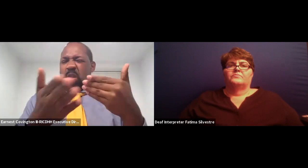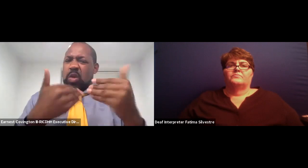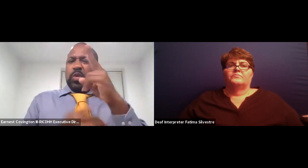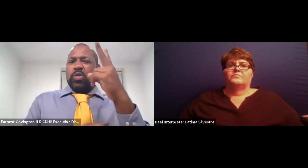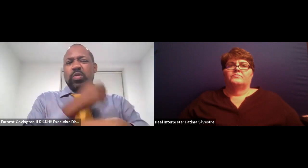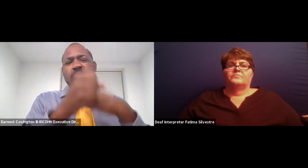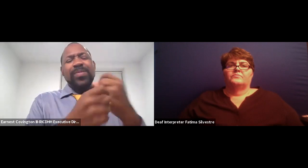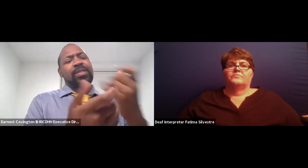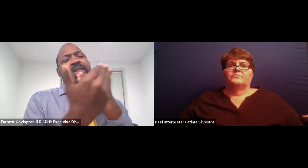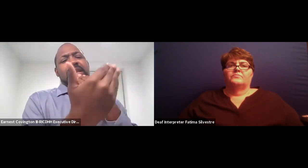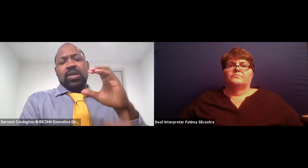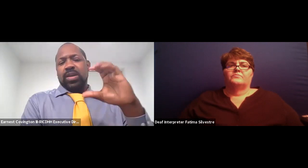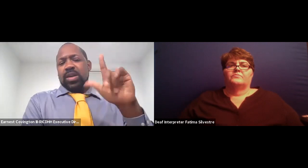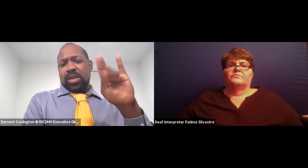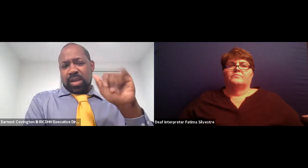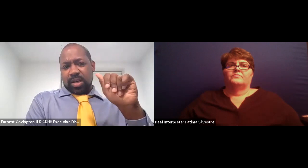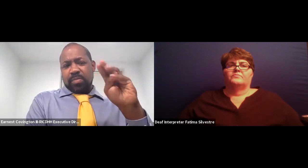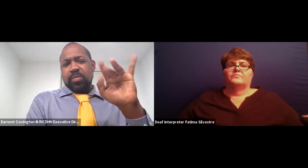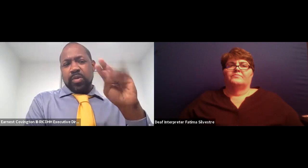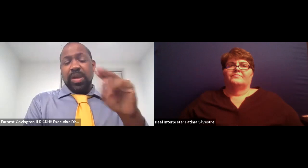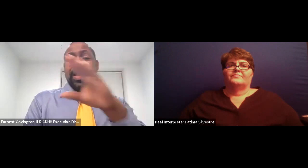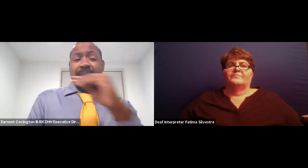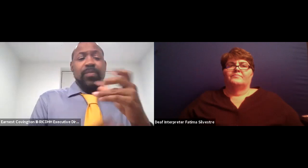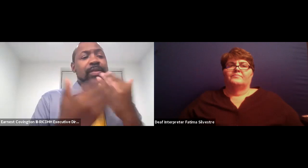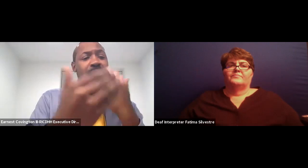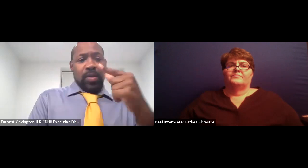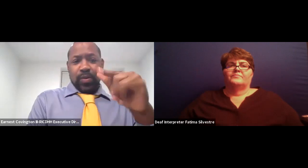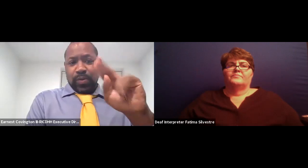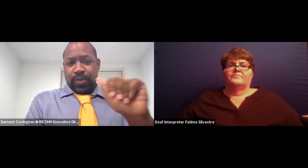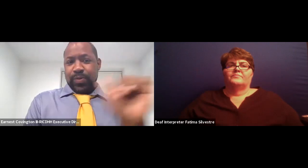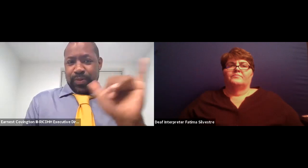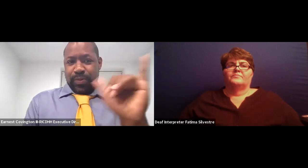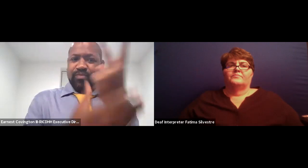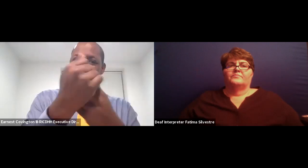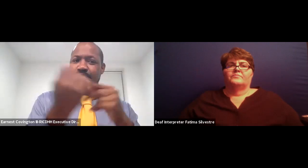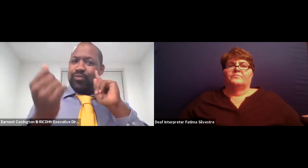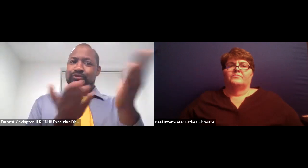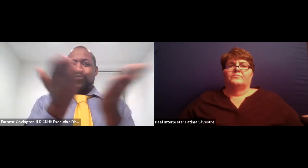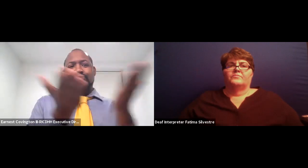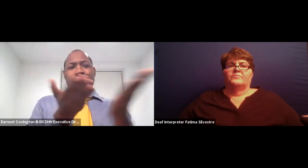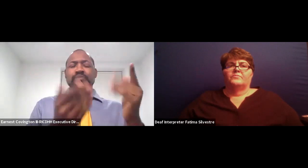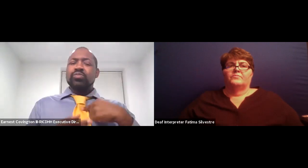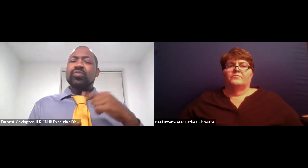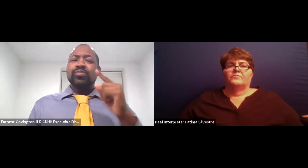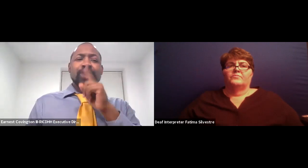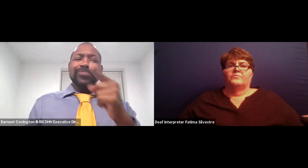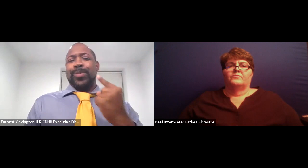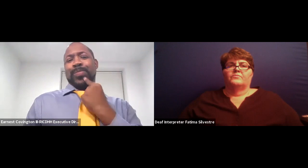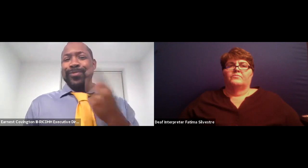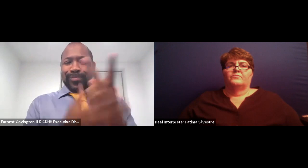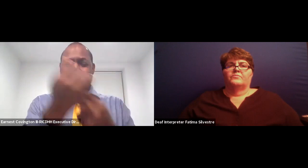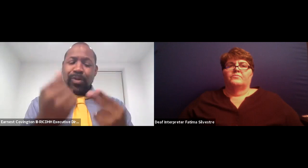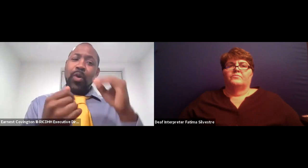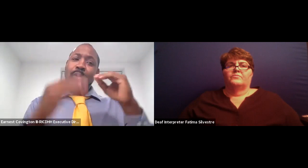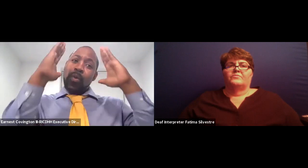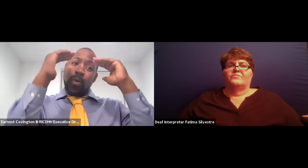service. We really appreciate it. And it was a 2-year stint that she gave to us, and we really appreciate it.